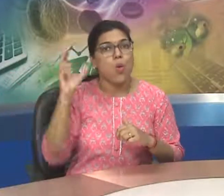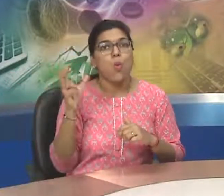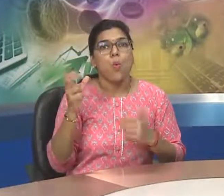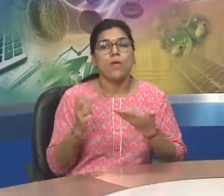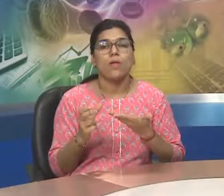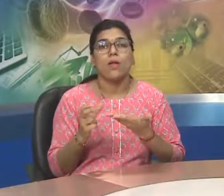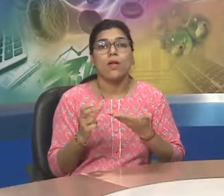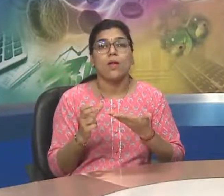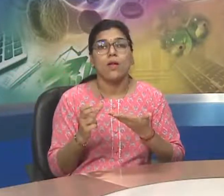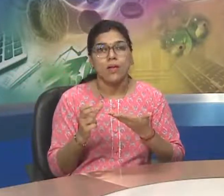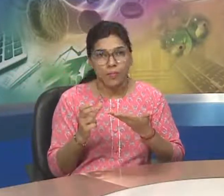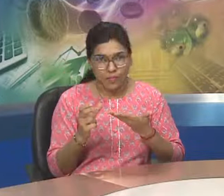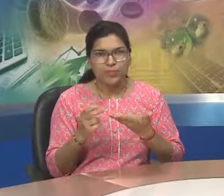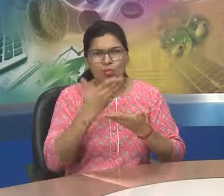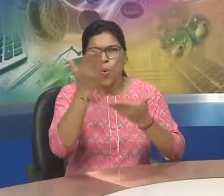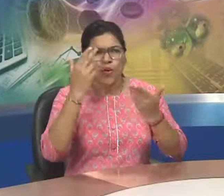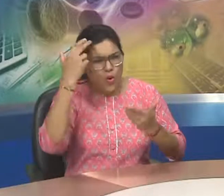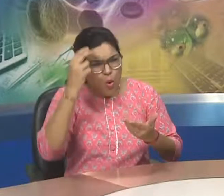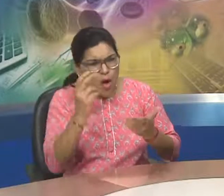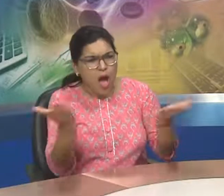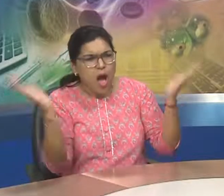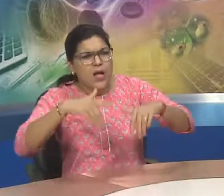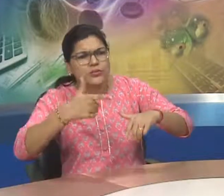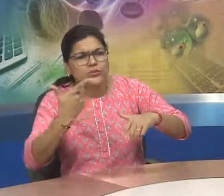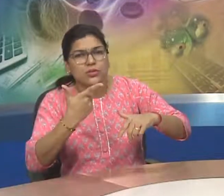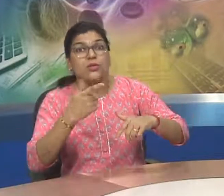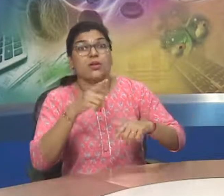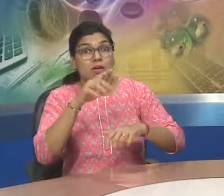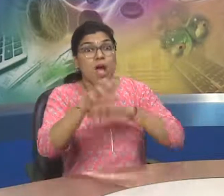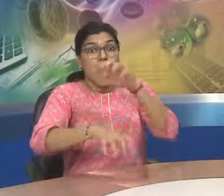soil, we found coal from it.